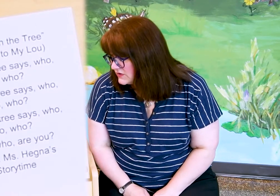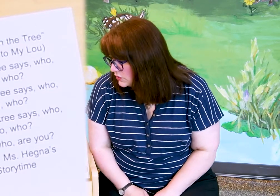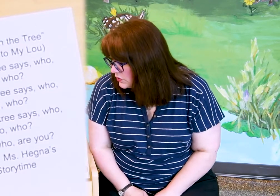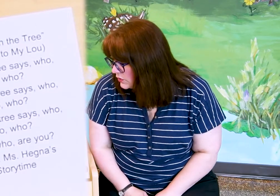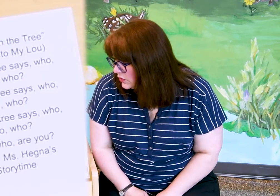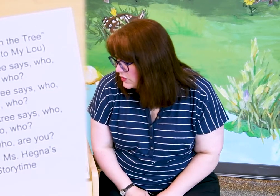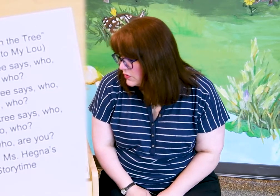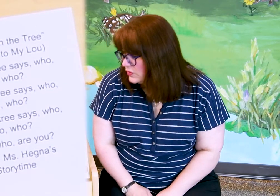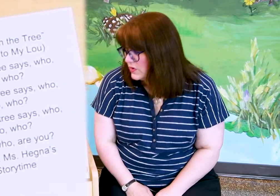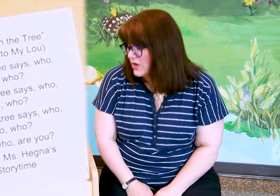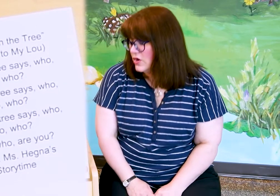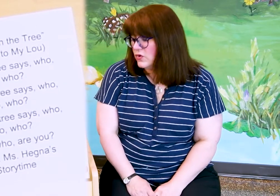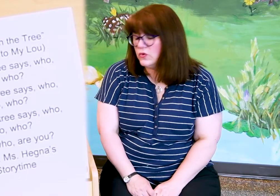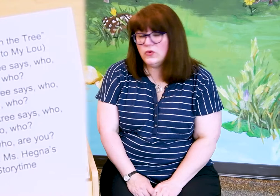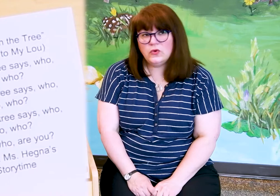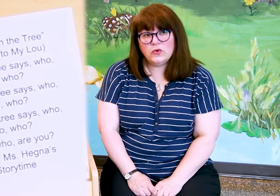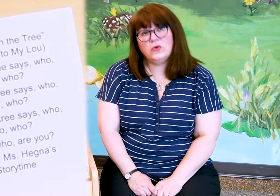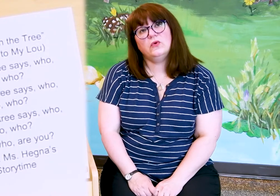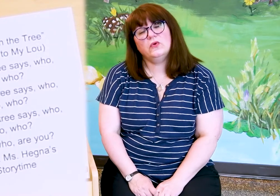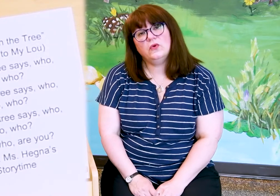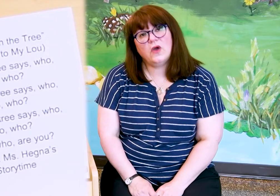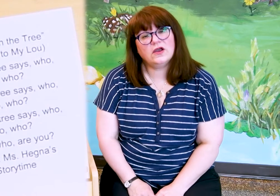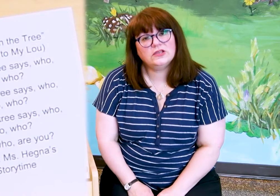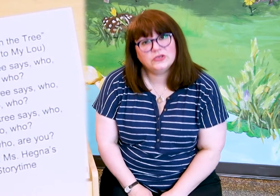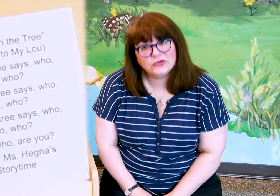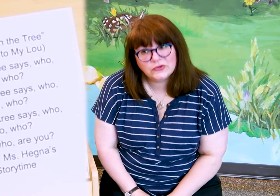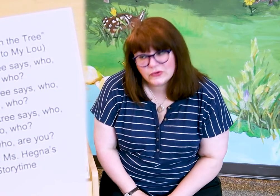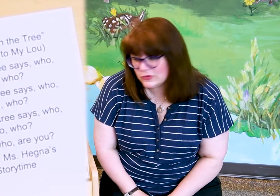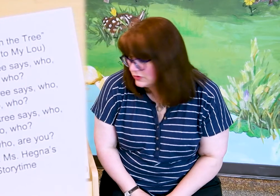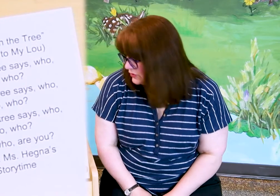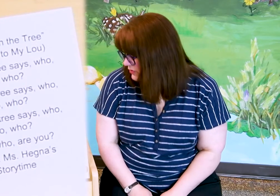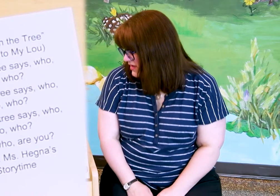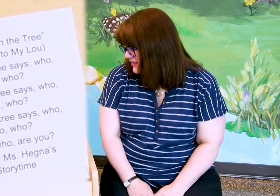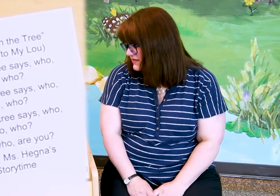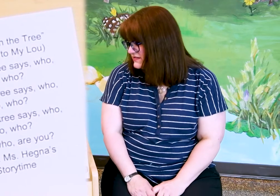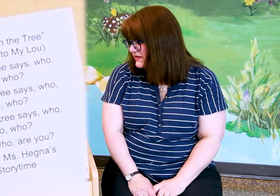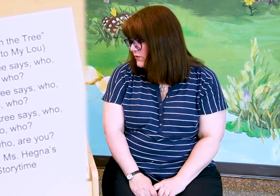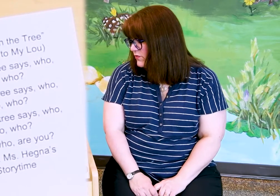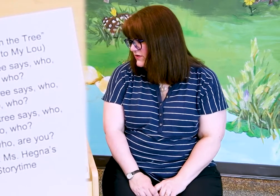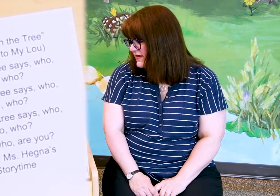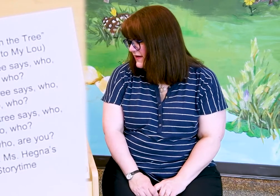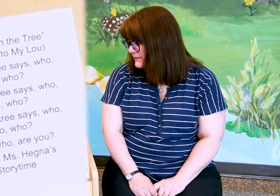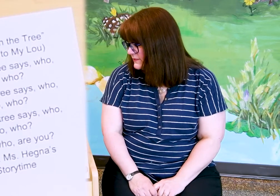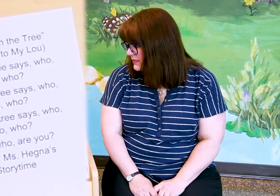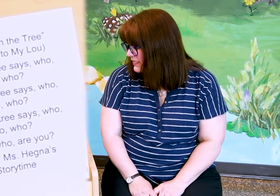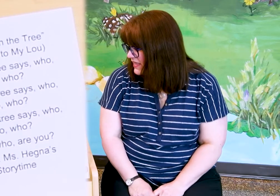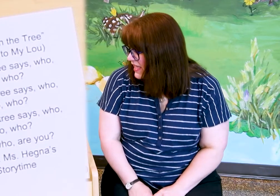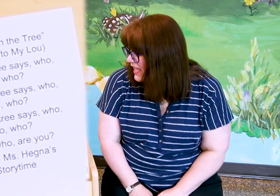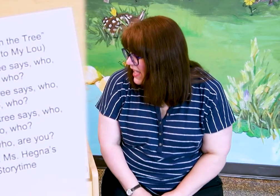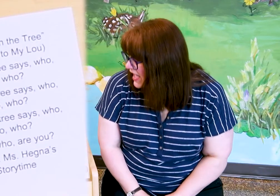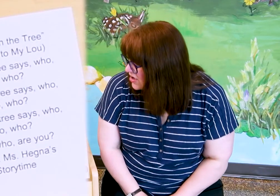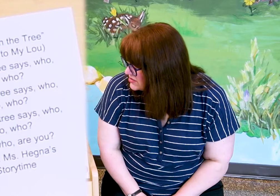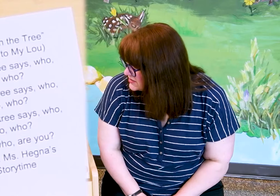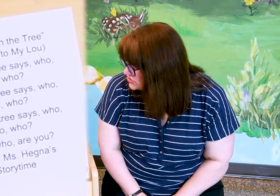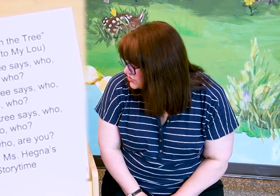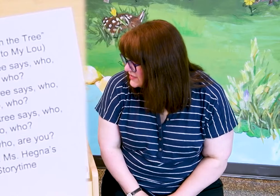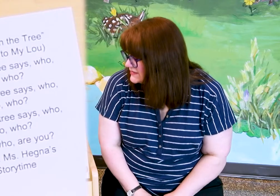hoo hoo hoo. Who are you? Let's sing it one more time. Owl in the tree says